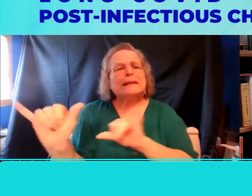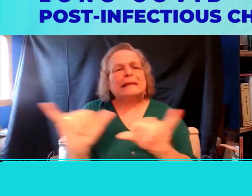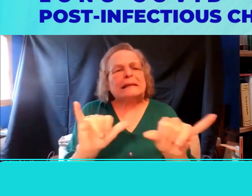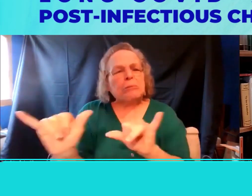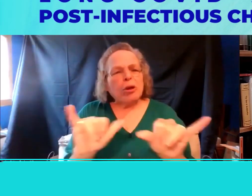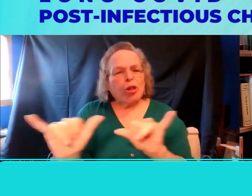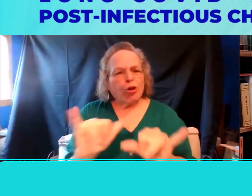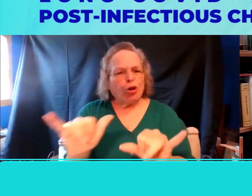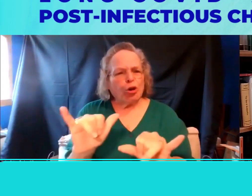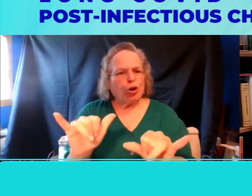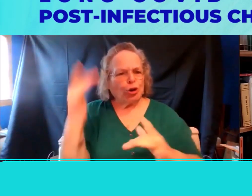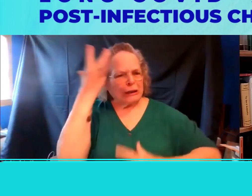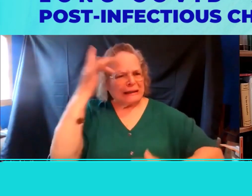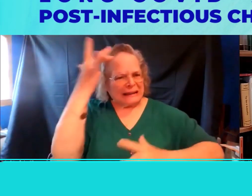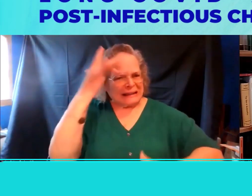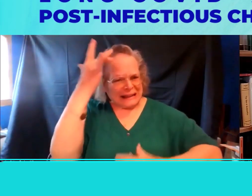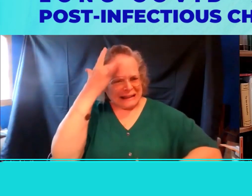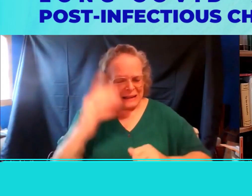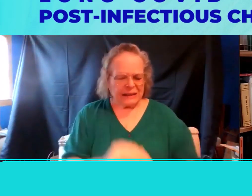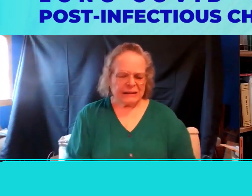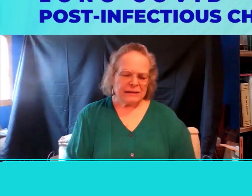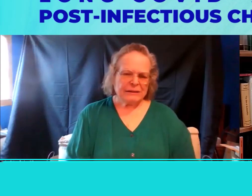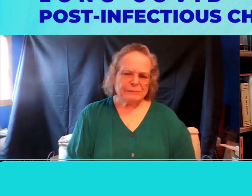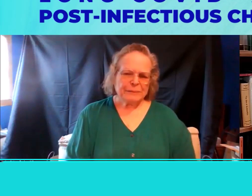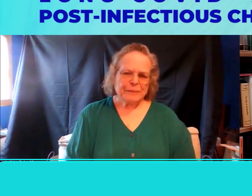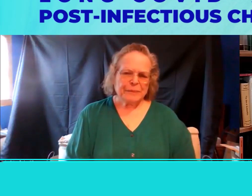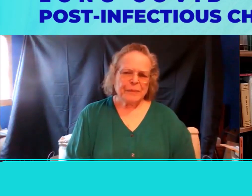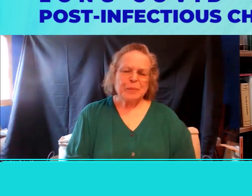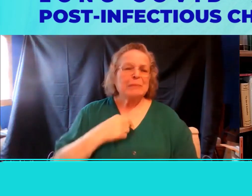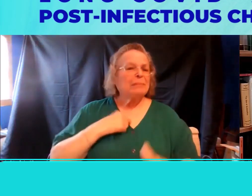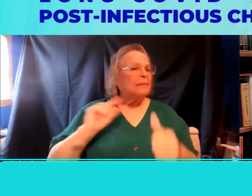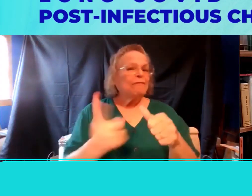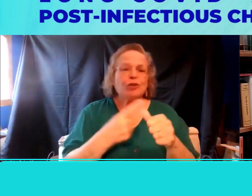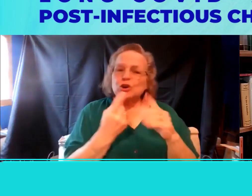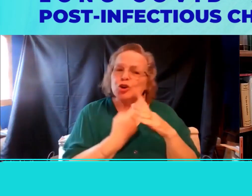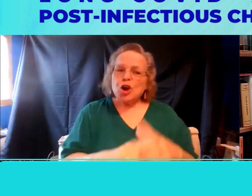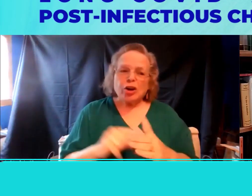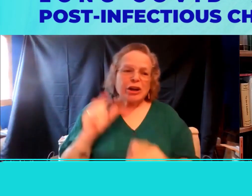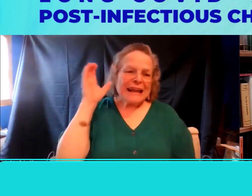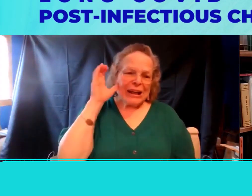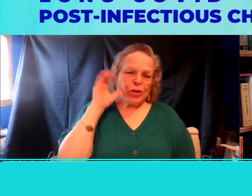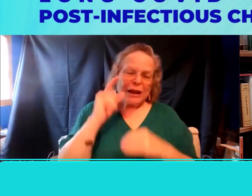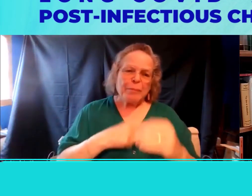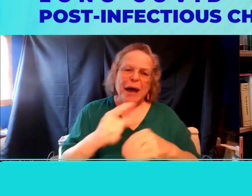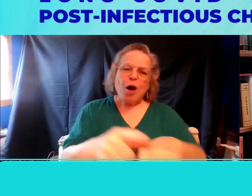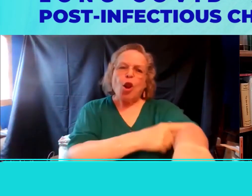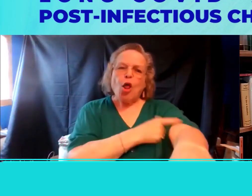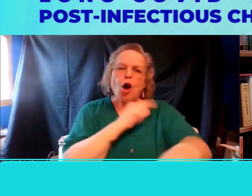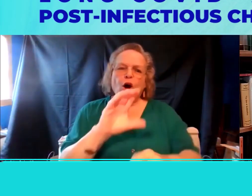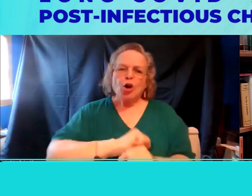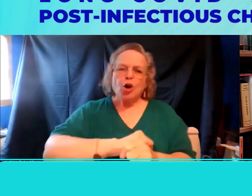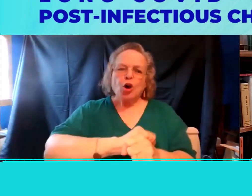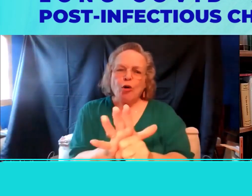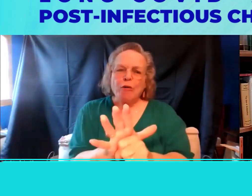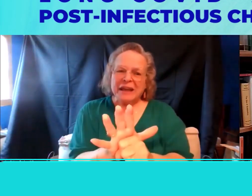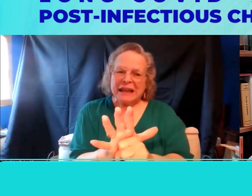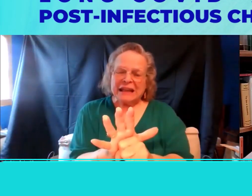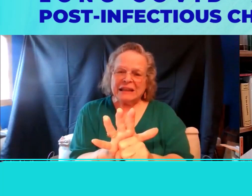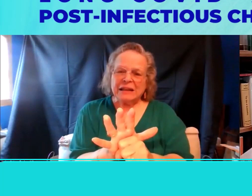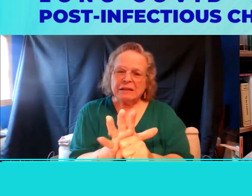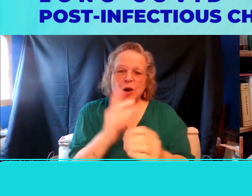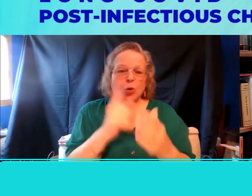a wheelchair user. Now, a year later, I continue to struggle with unprovoked bouts of exhaustion.